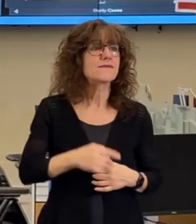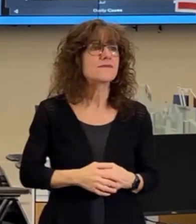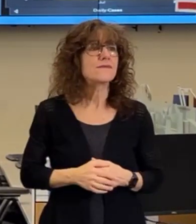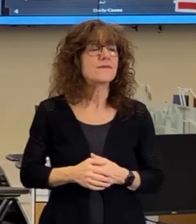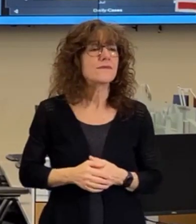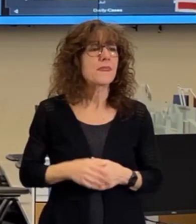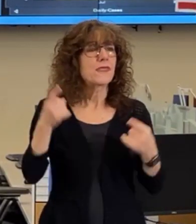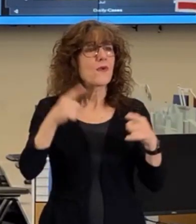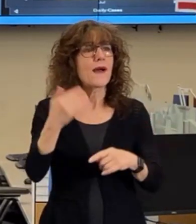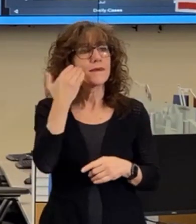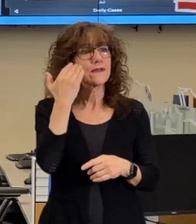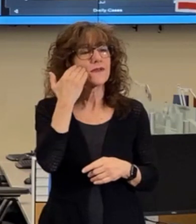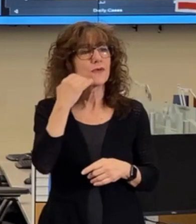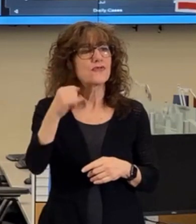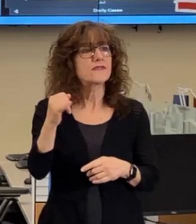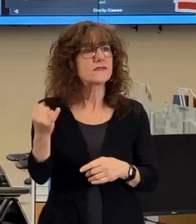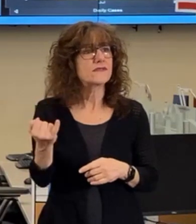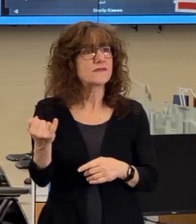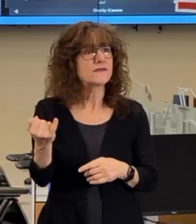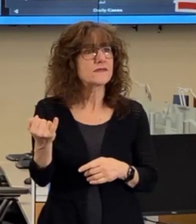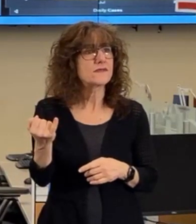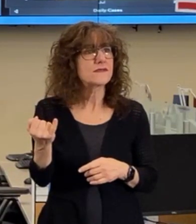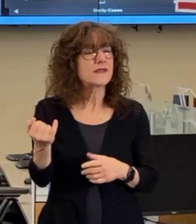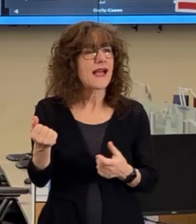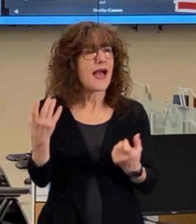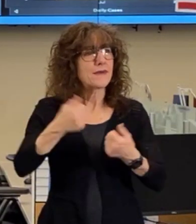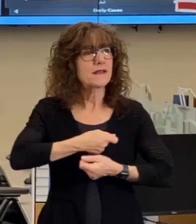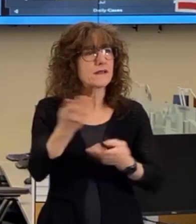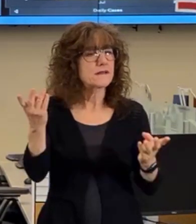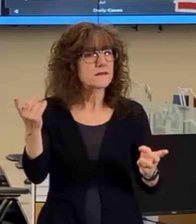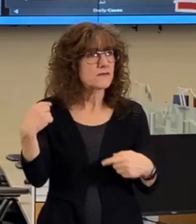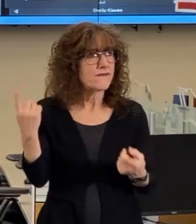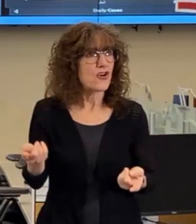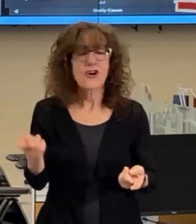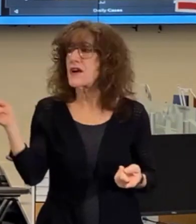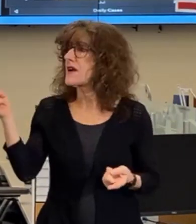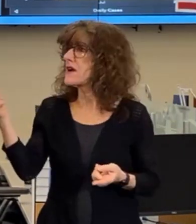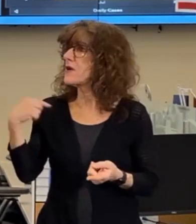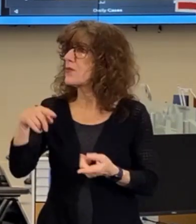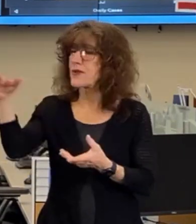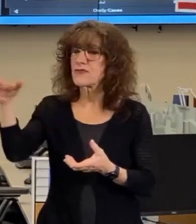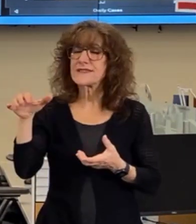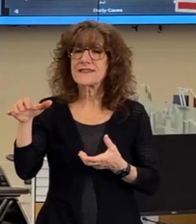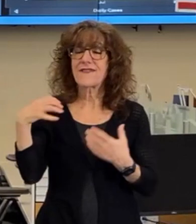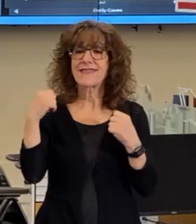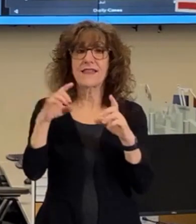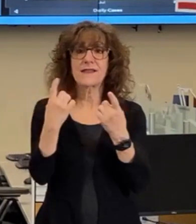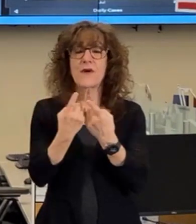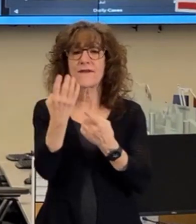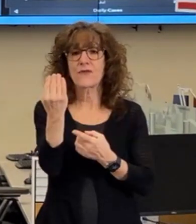You happen to know how many the Johnson & Johnson vaccines have been distributed and administered in the county so far? I can tell you that we received at the county health